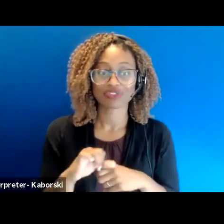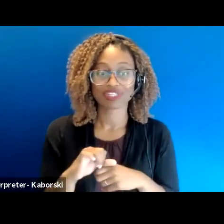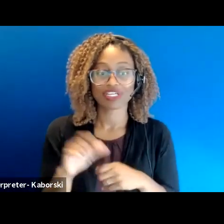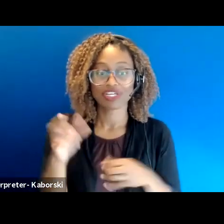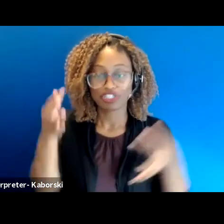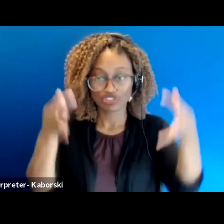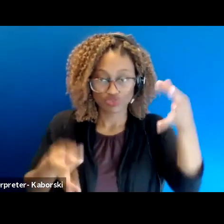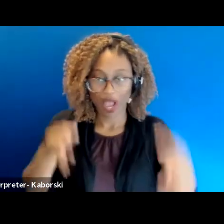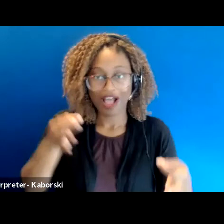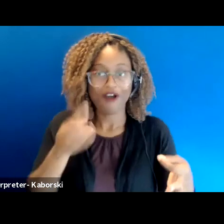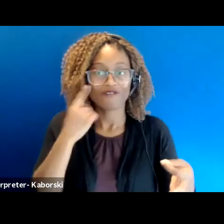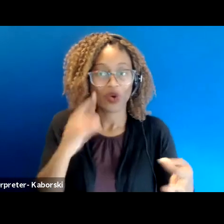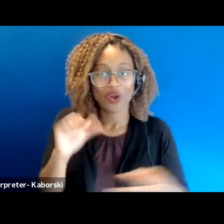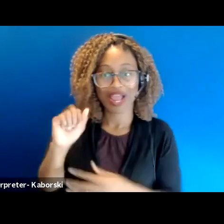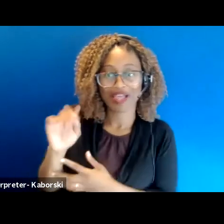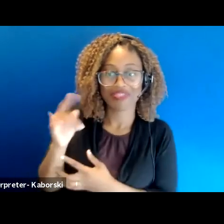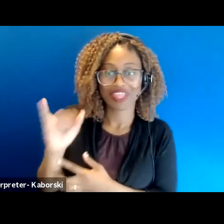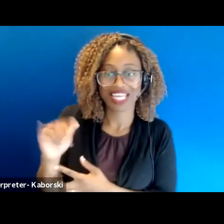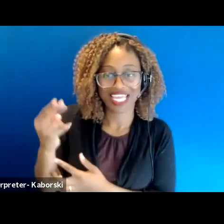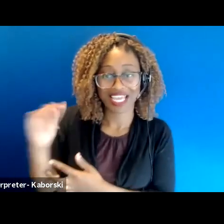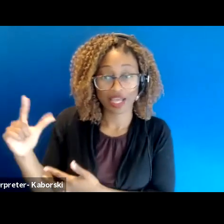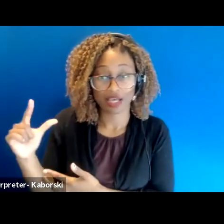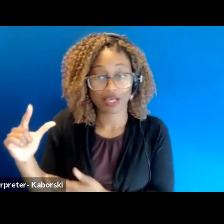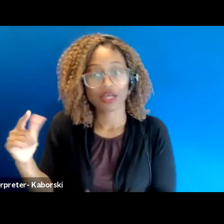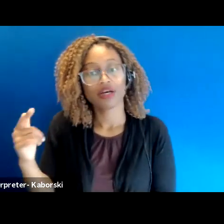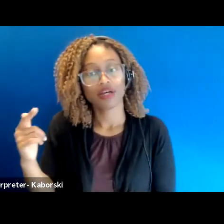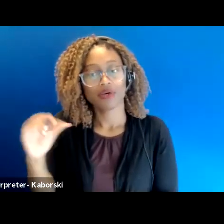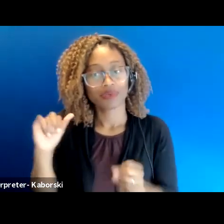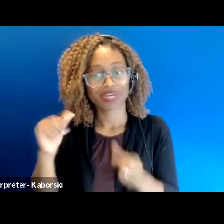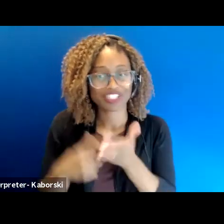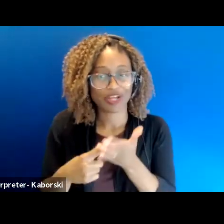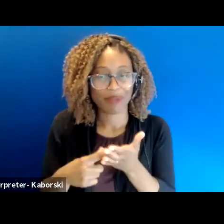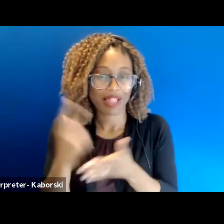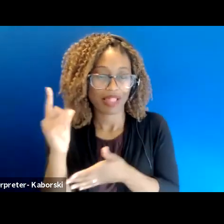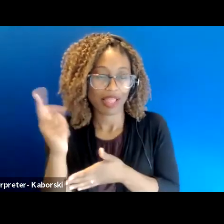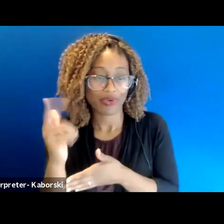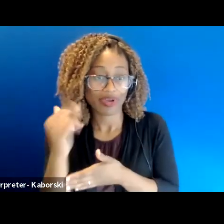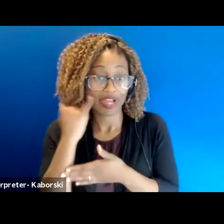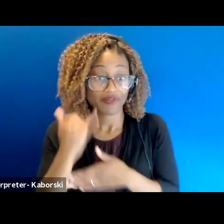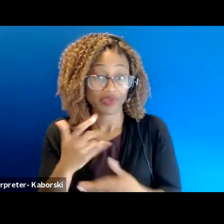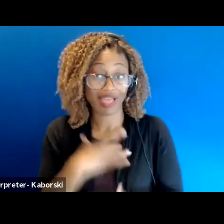Anthony Hill. We can talk about that too later on if you like.